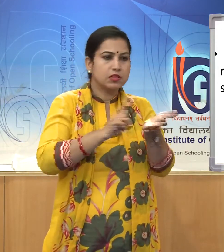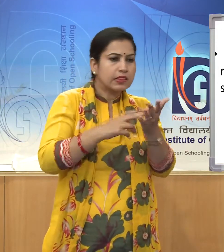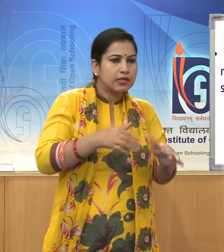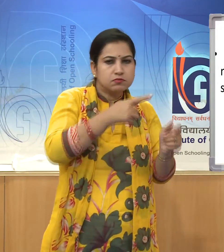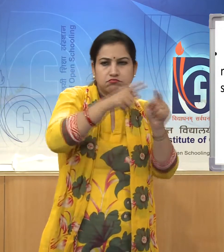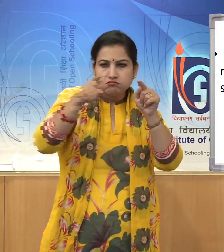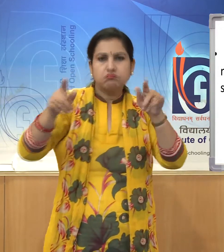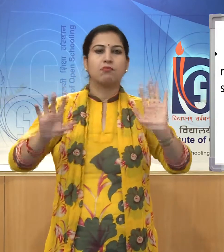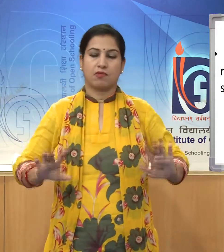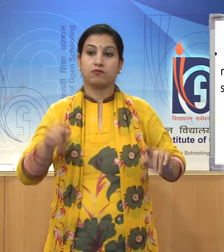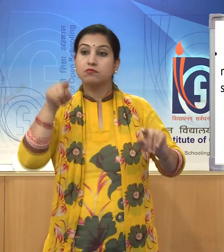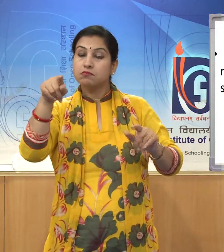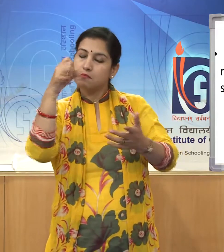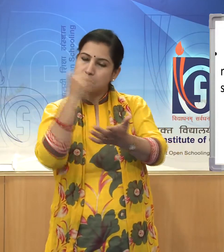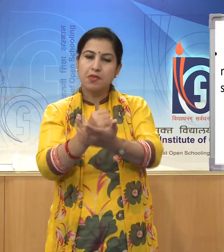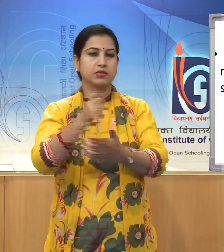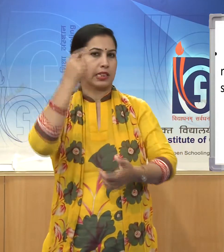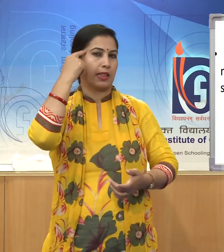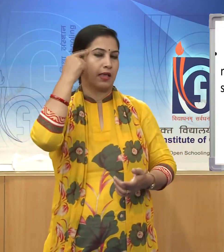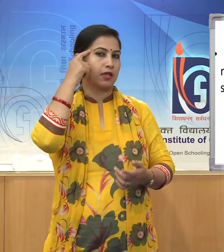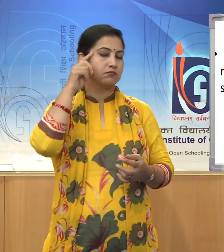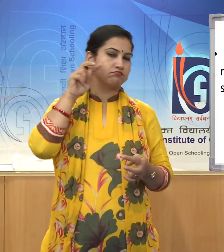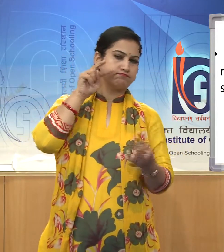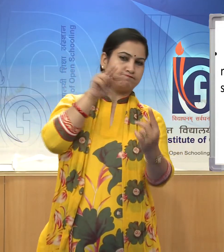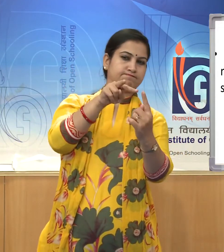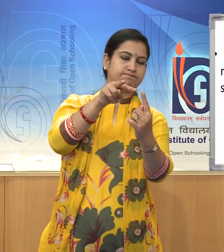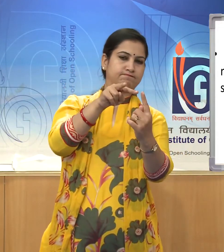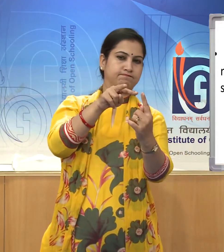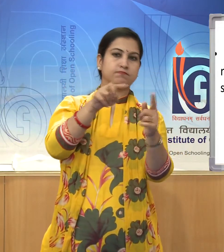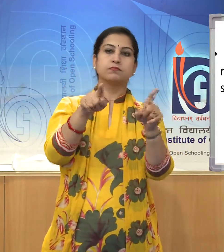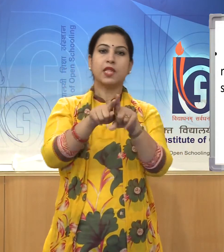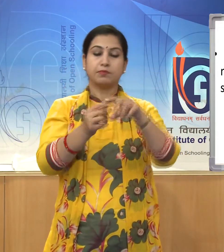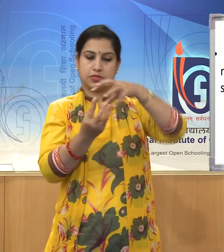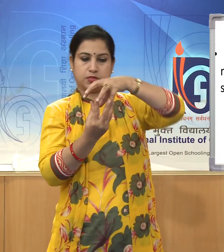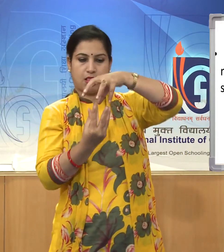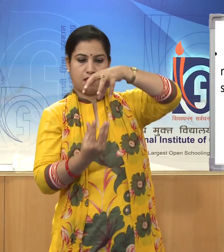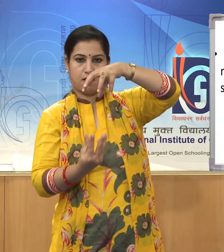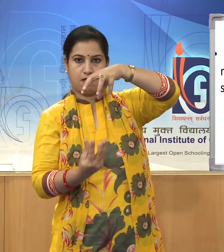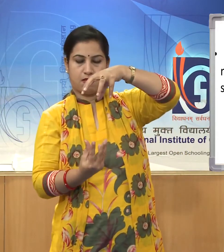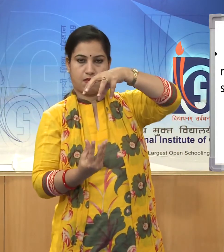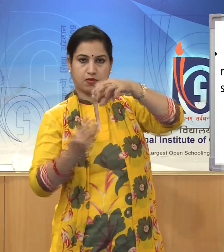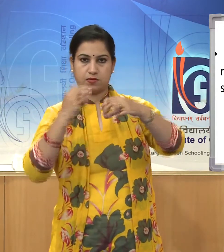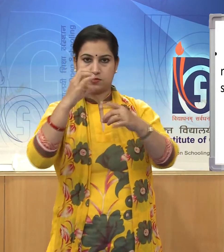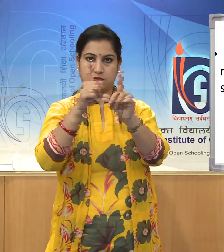nature must be treated as a cylinder